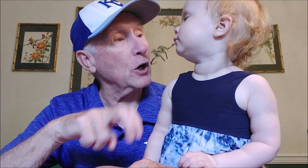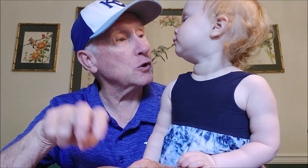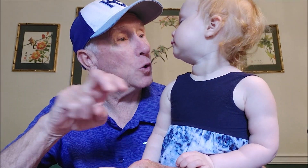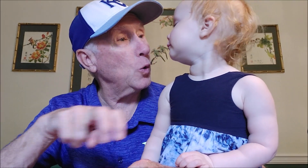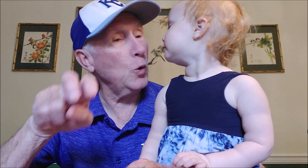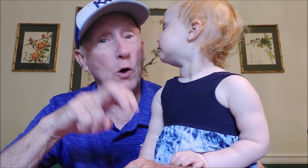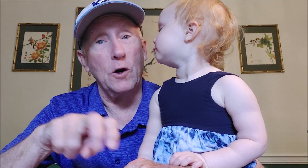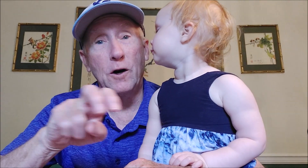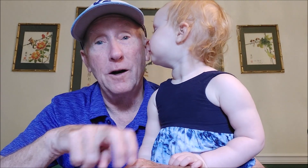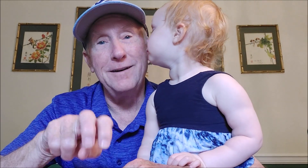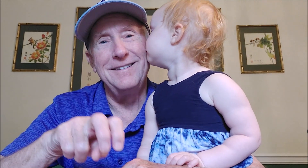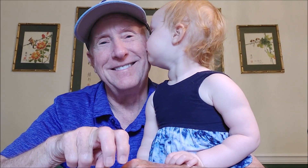a tour.